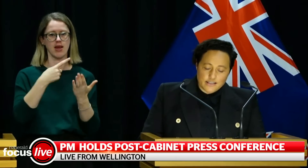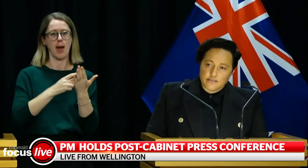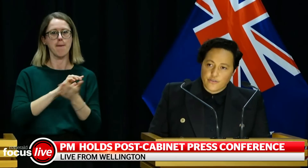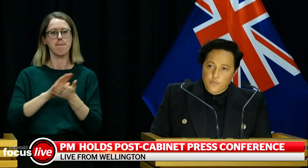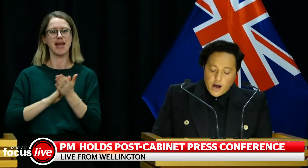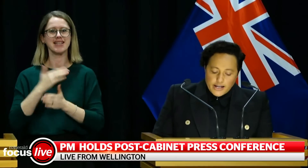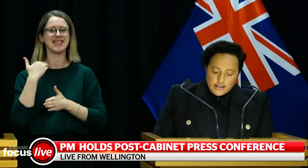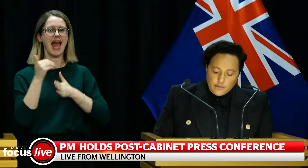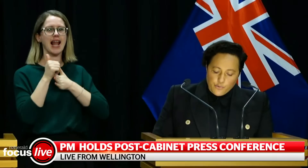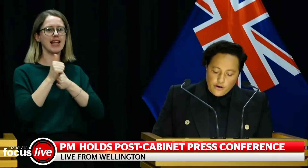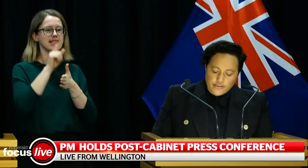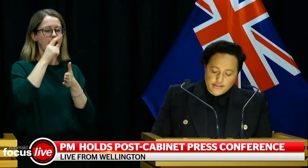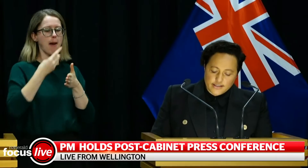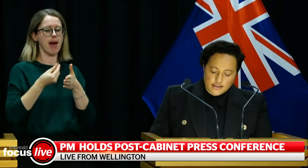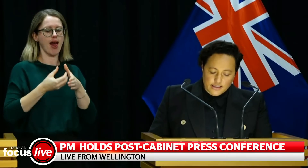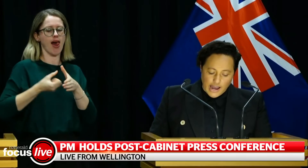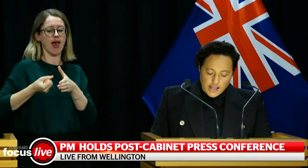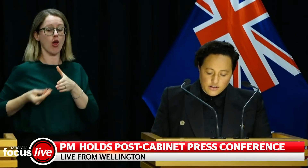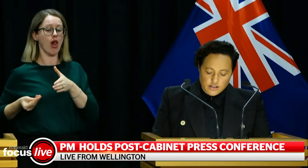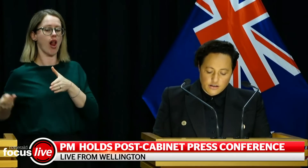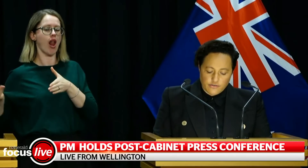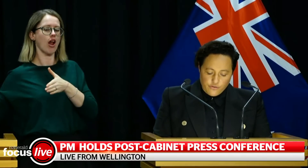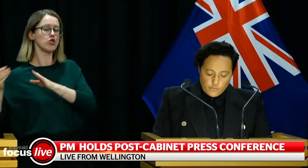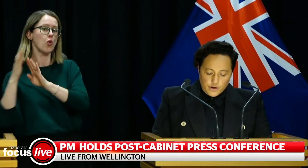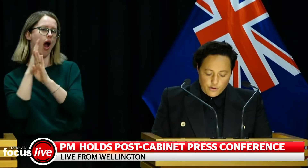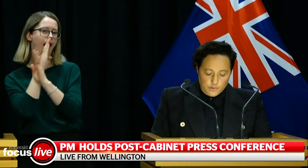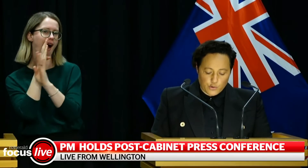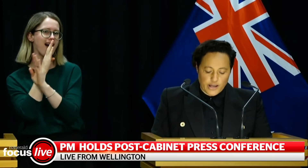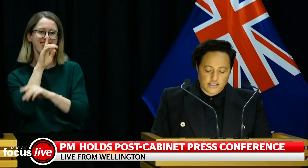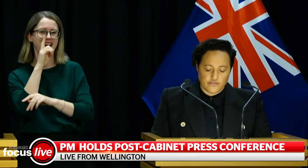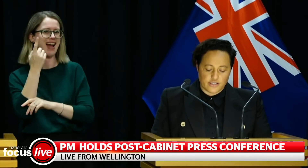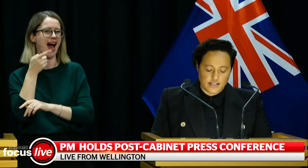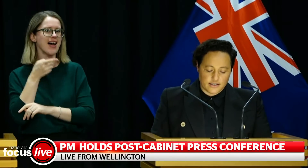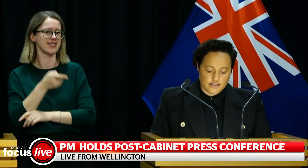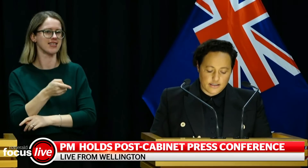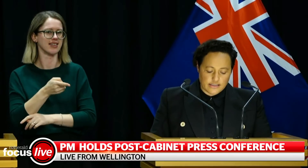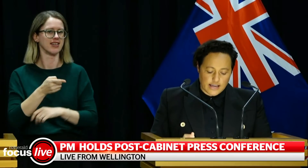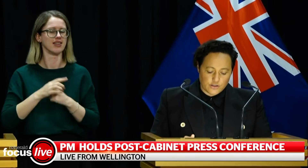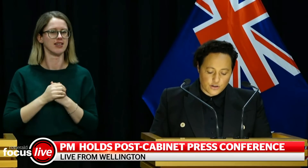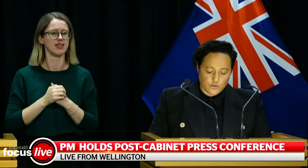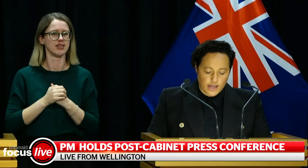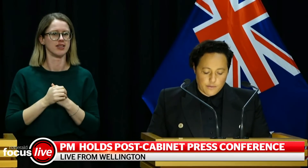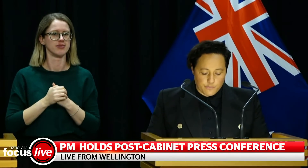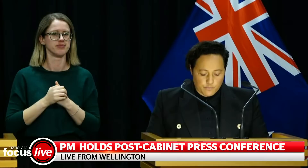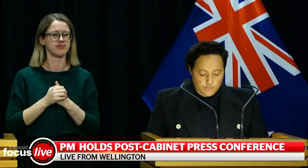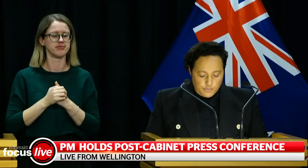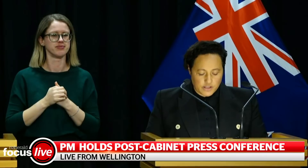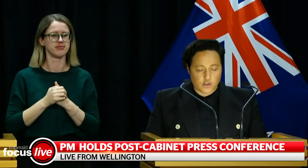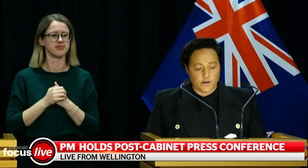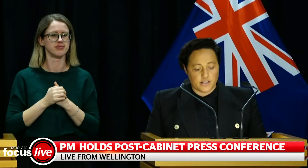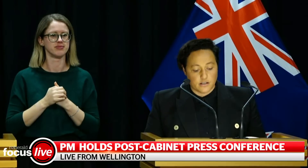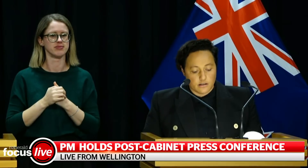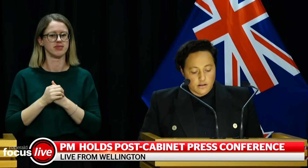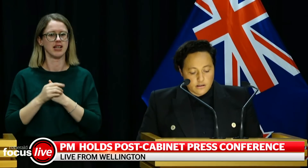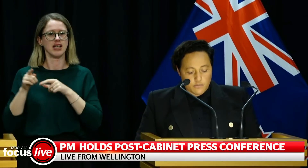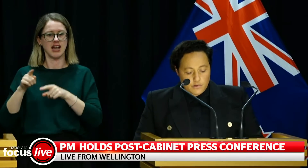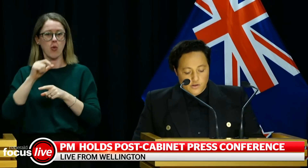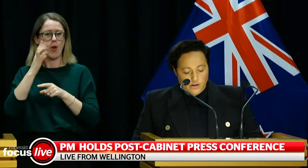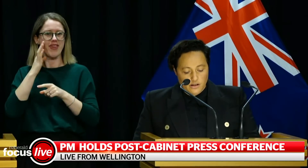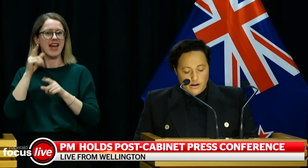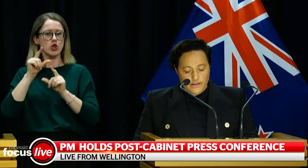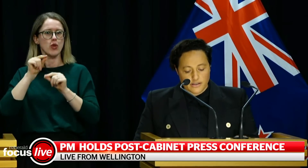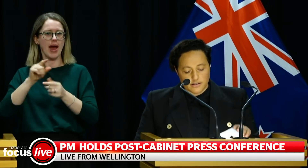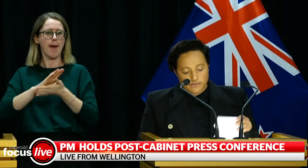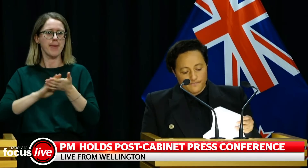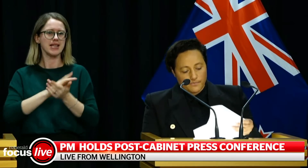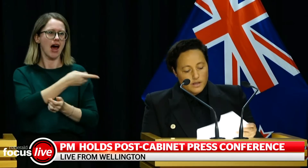gang leaders from hiding their profits gained from the criminal activities that they do and perpetuating the